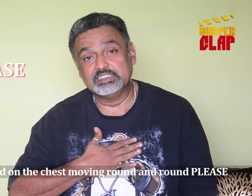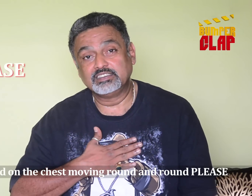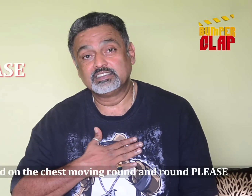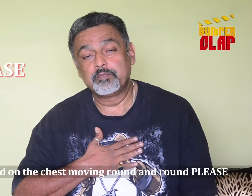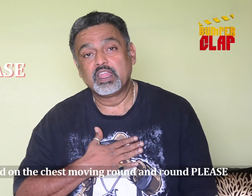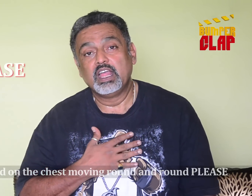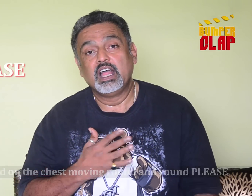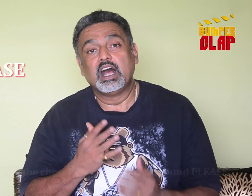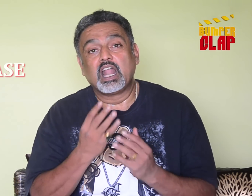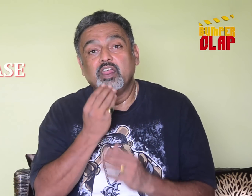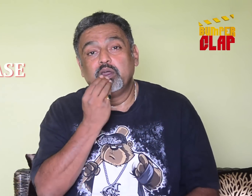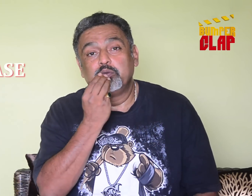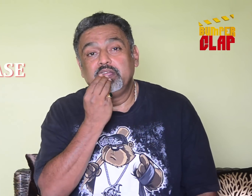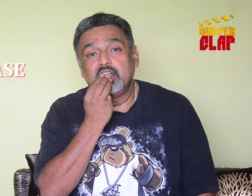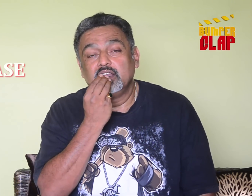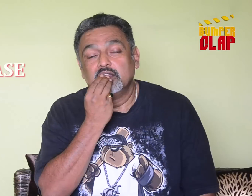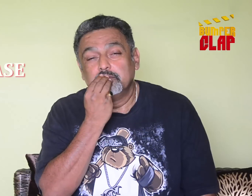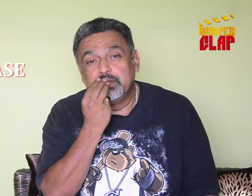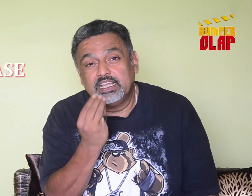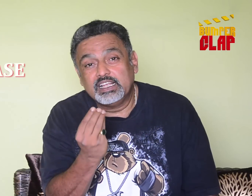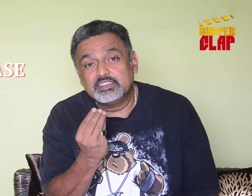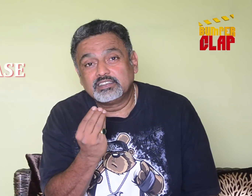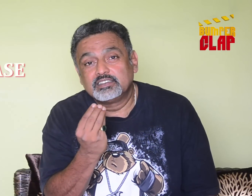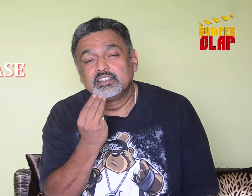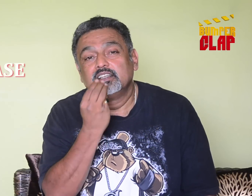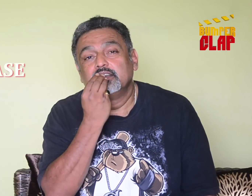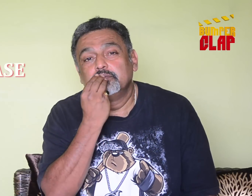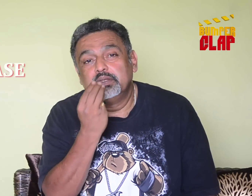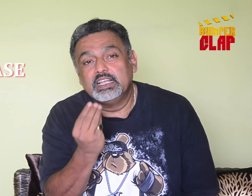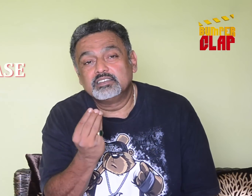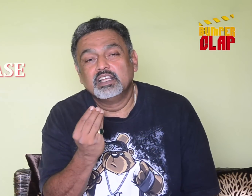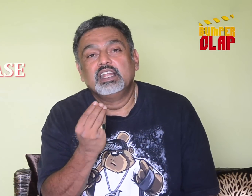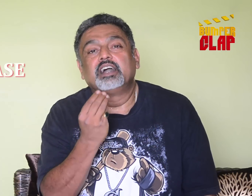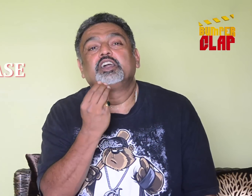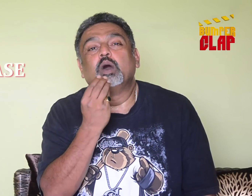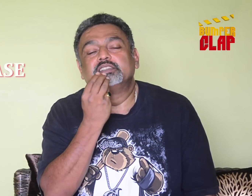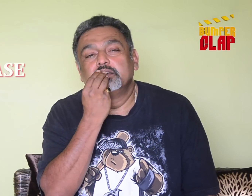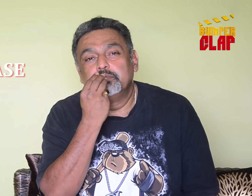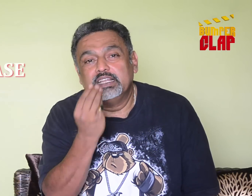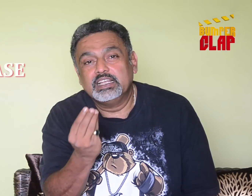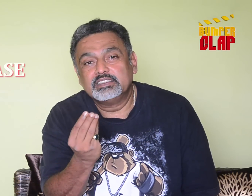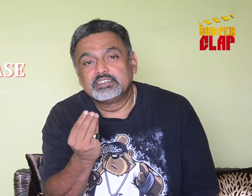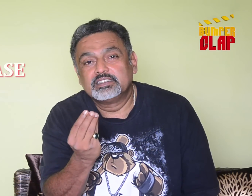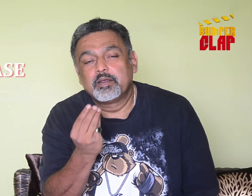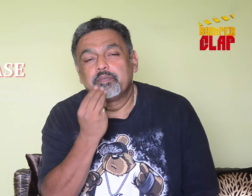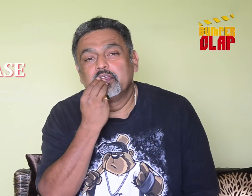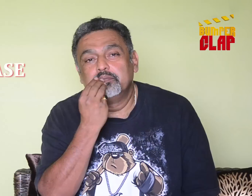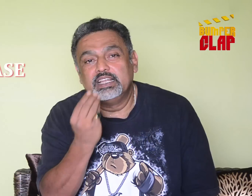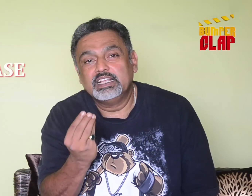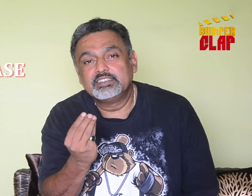please. Another way would be, please, please, then the request, please, please.